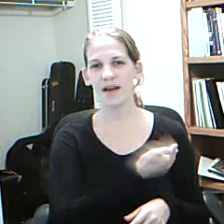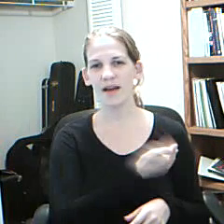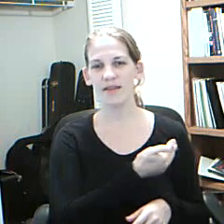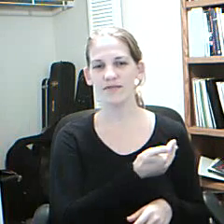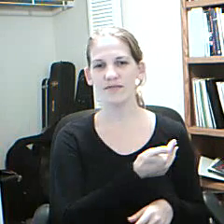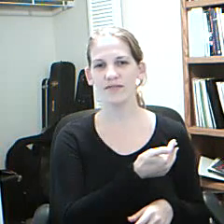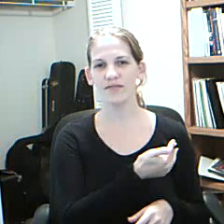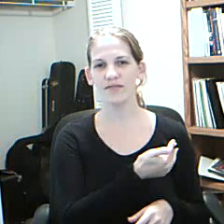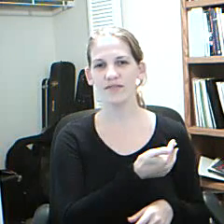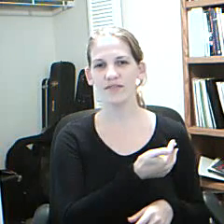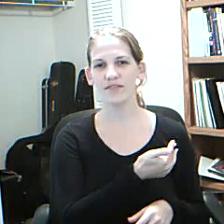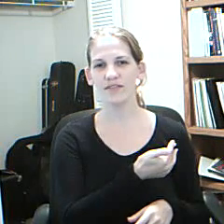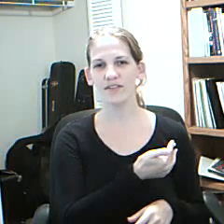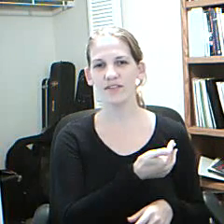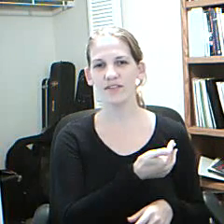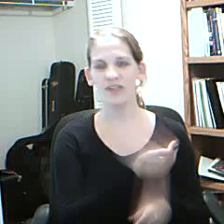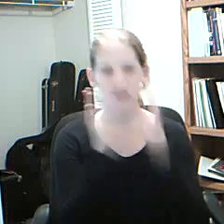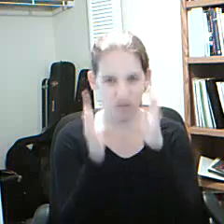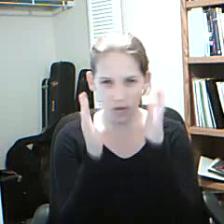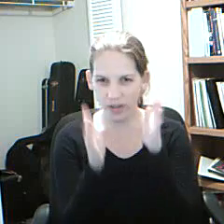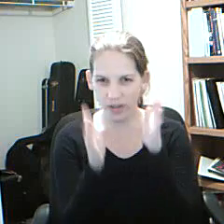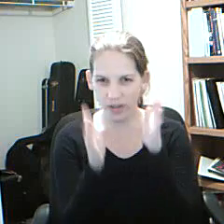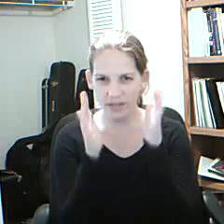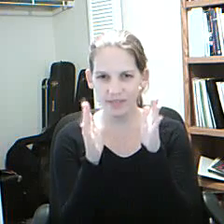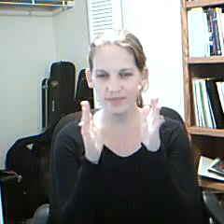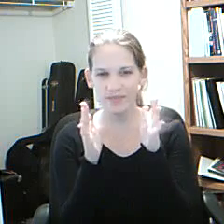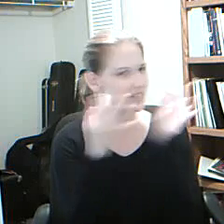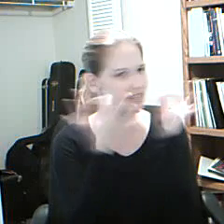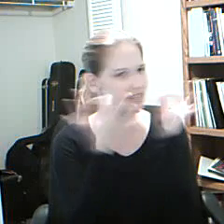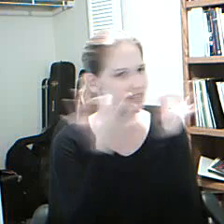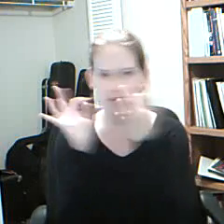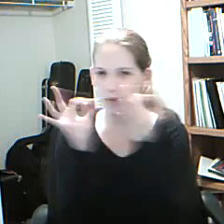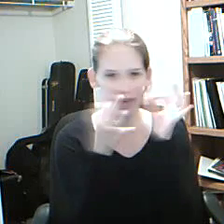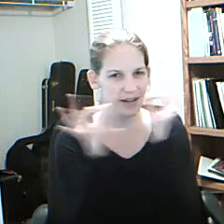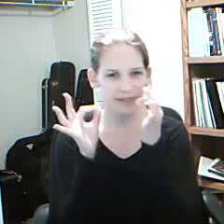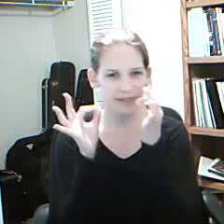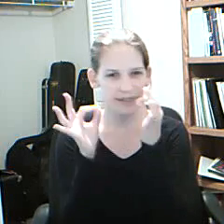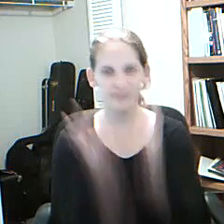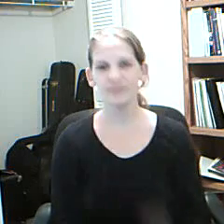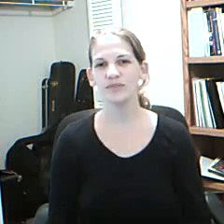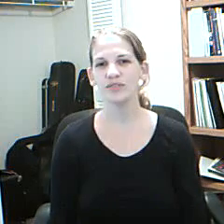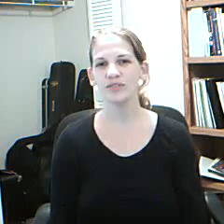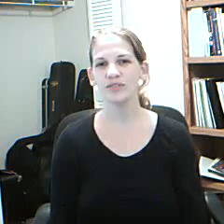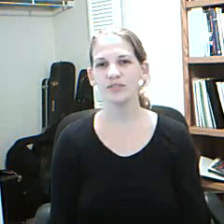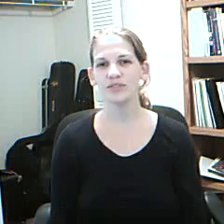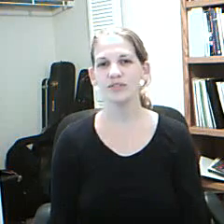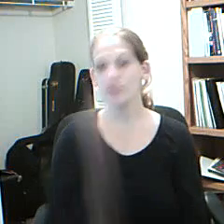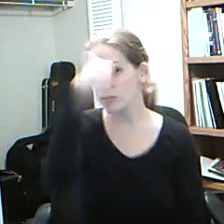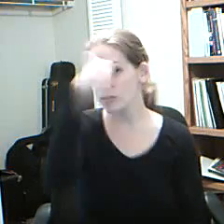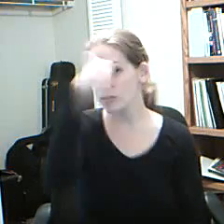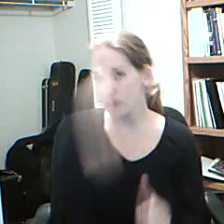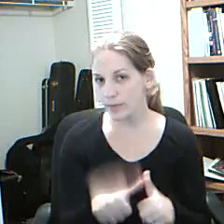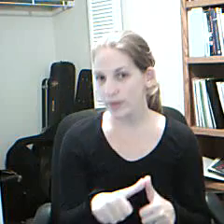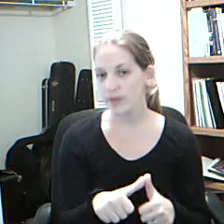sit down and, you know what, figure out what those things are. Like I said, trim the fat, let's prune